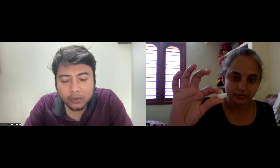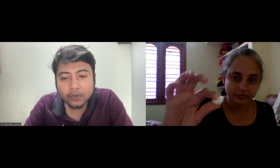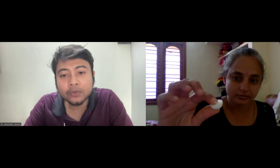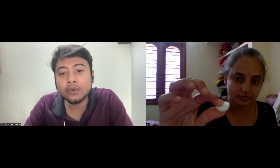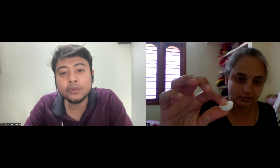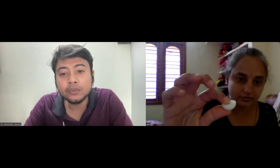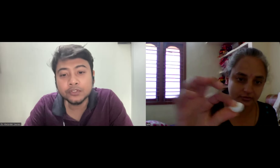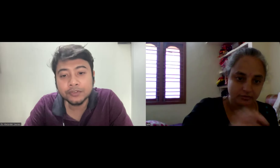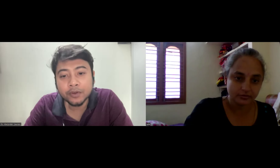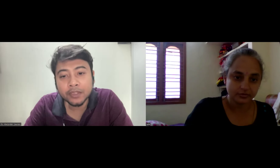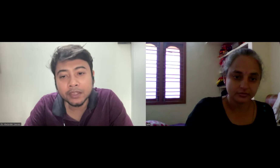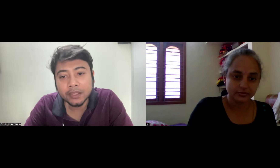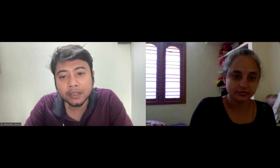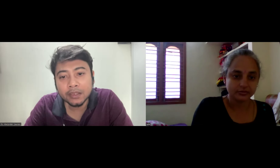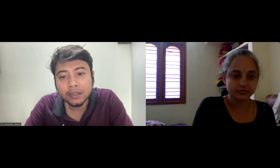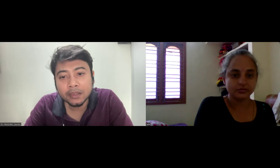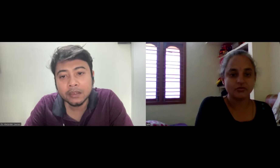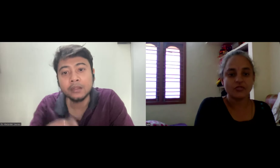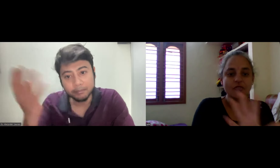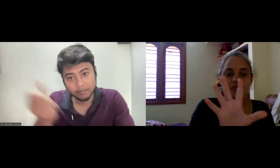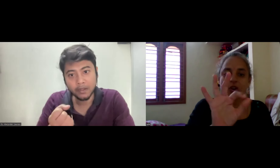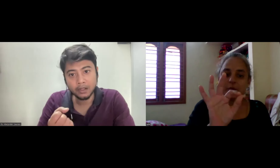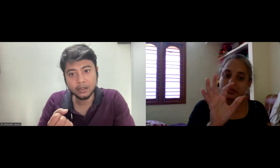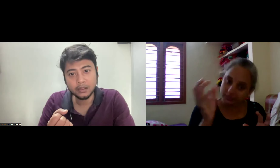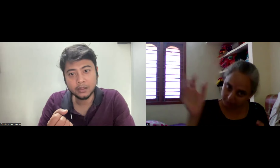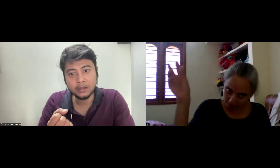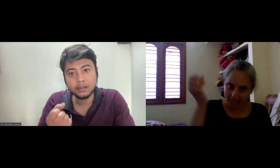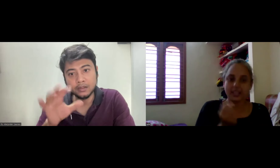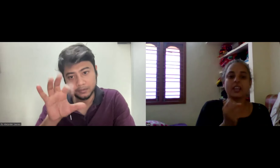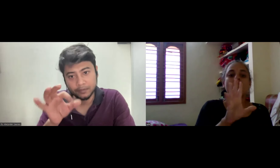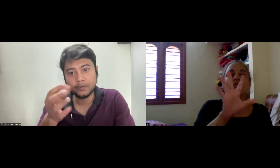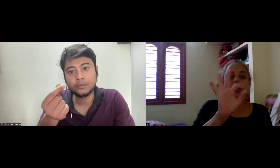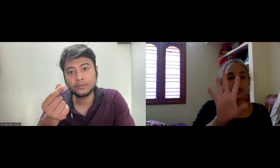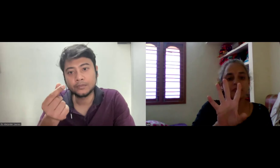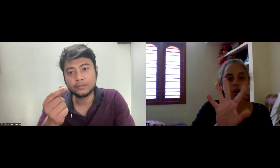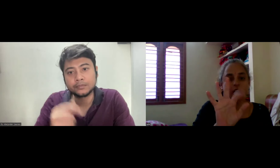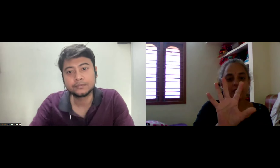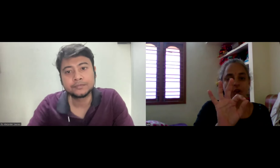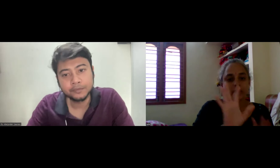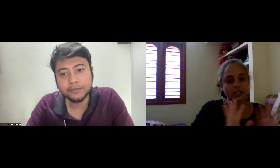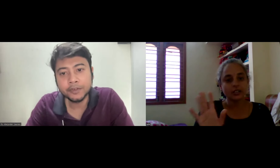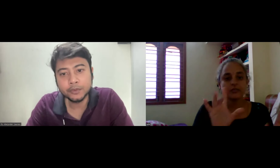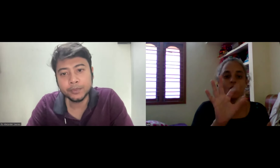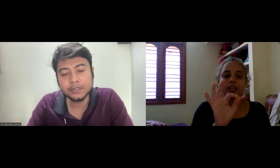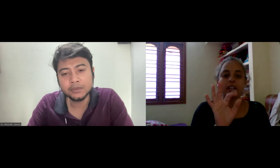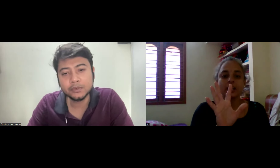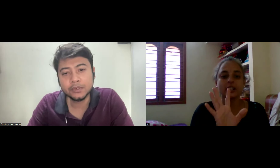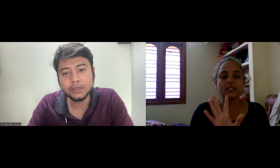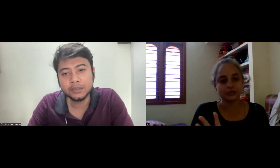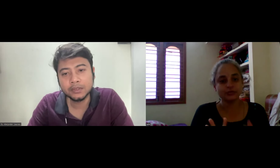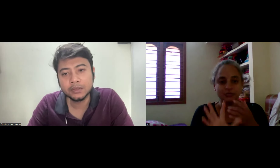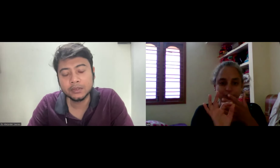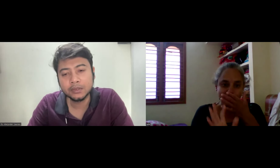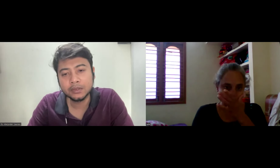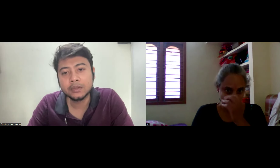Oh no! So oh no! So she found ghee. Ha, so that also you can, but that is, I feel that is expensive, 50 but it's, rupees